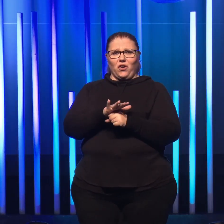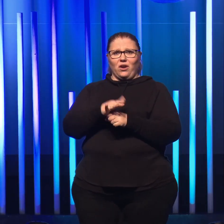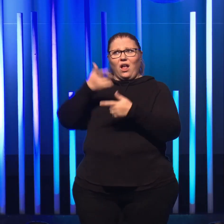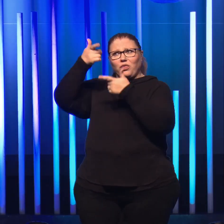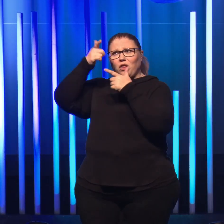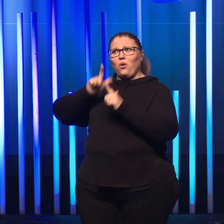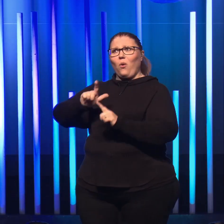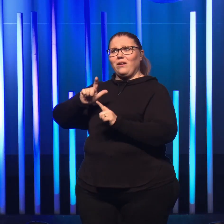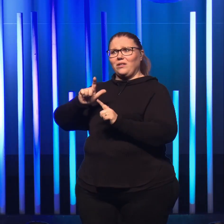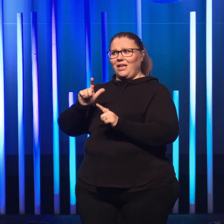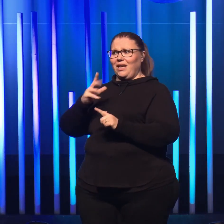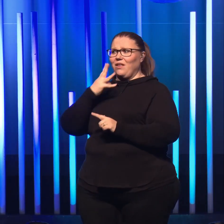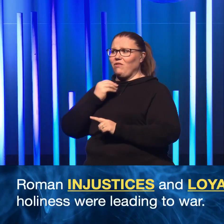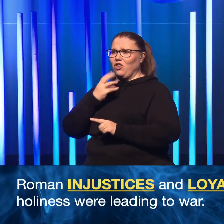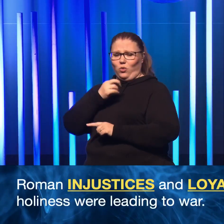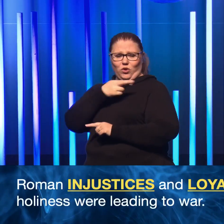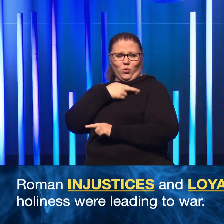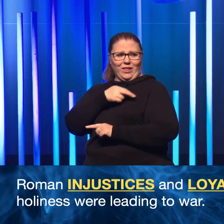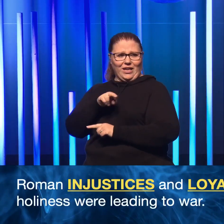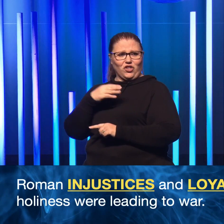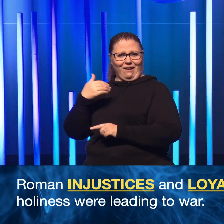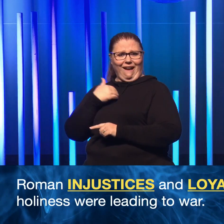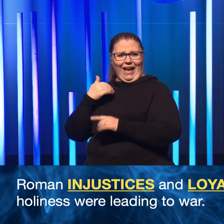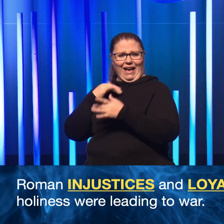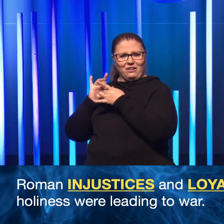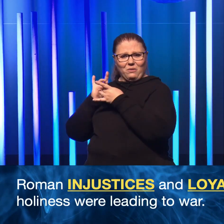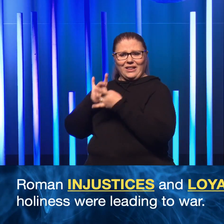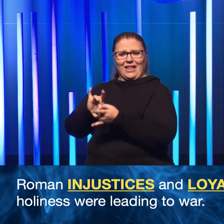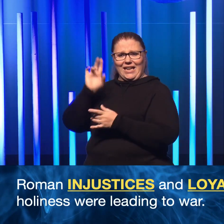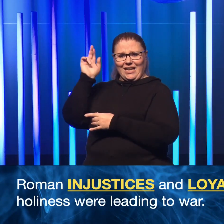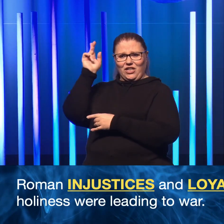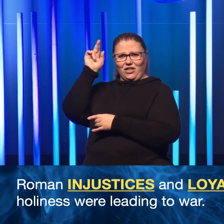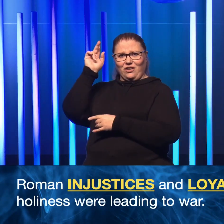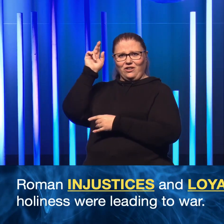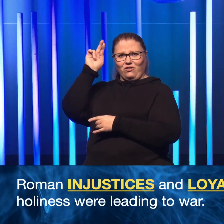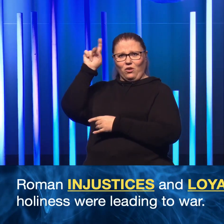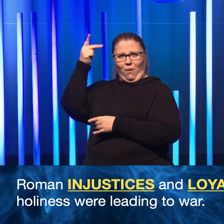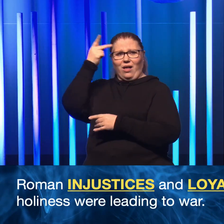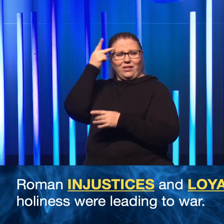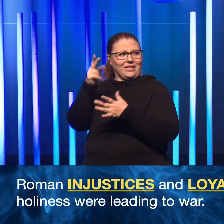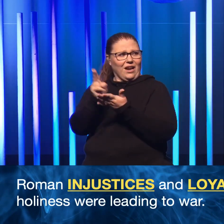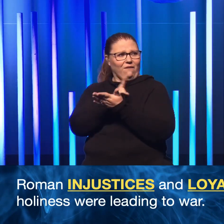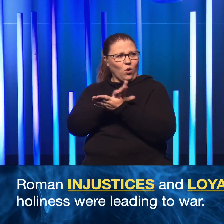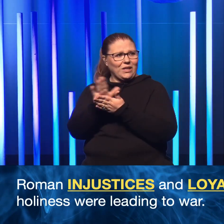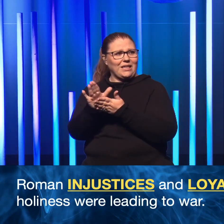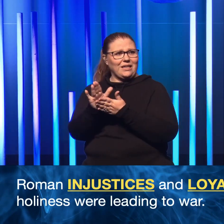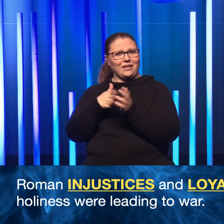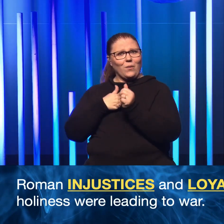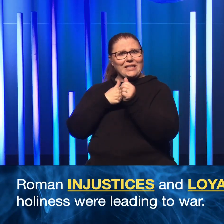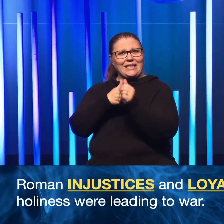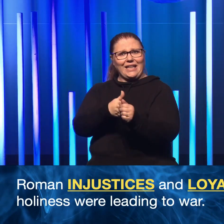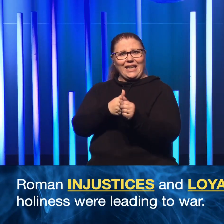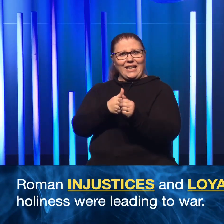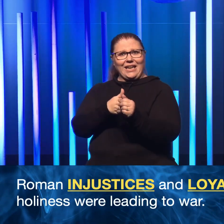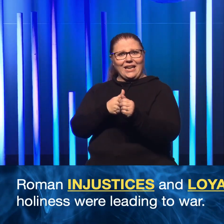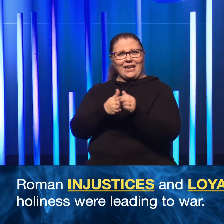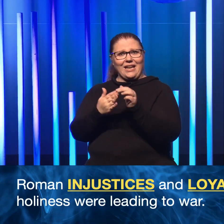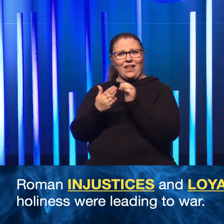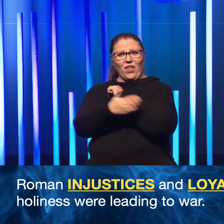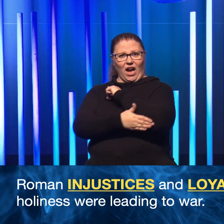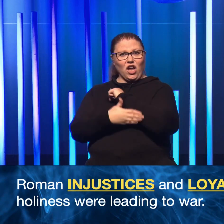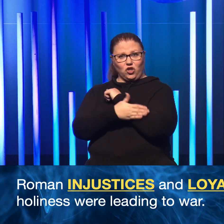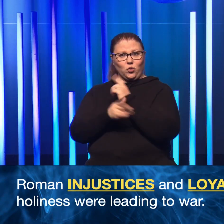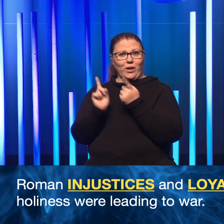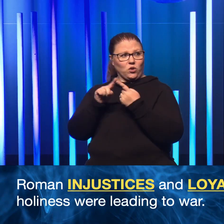loyalty that Judaism had to this like politic of holiness, It was leading the country to war. And